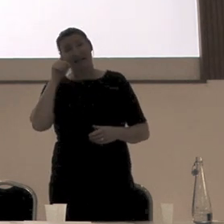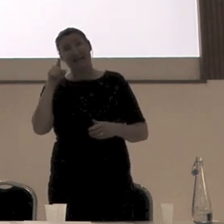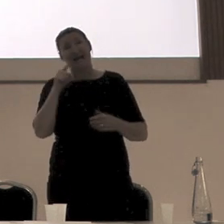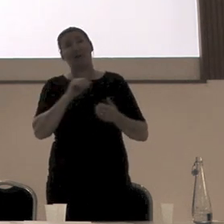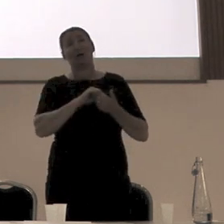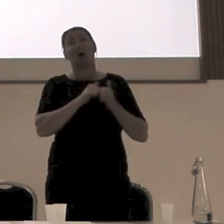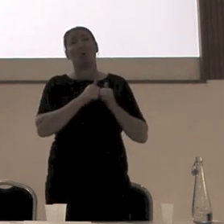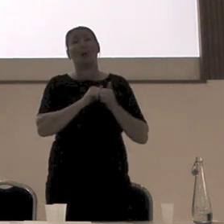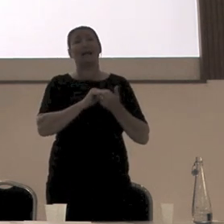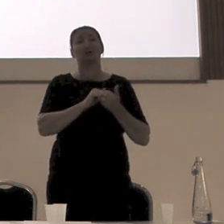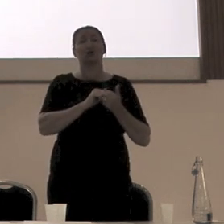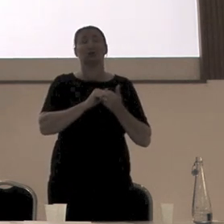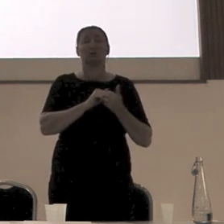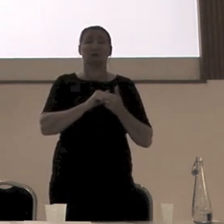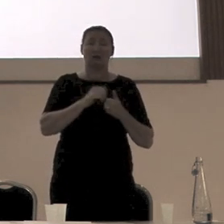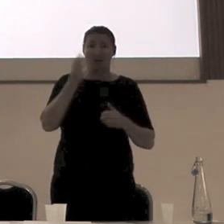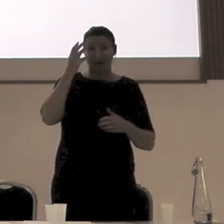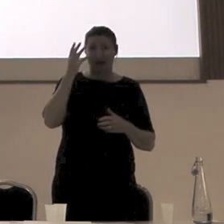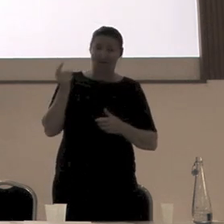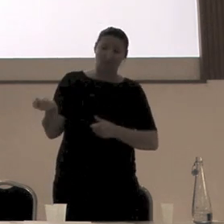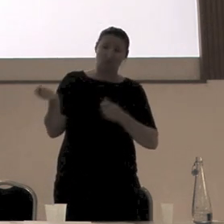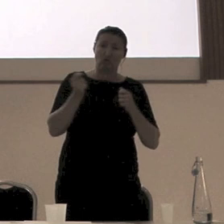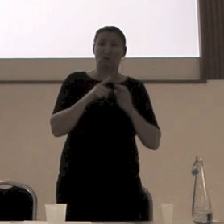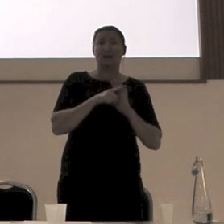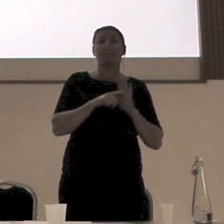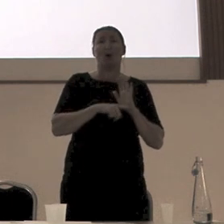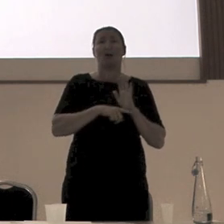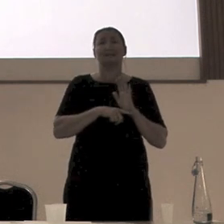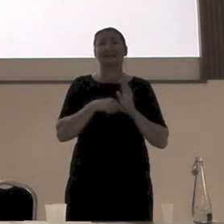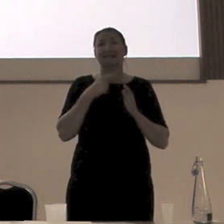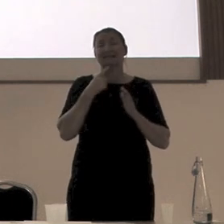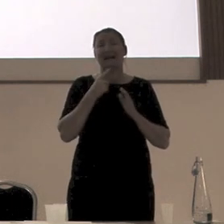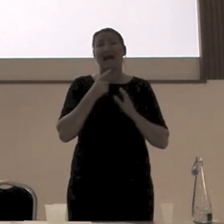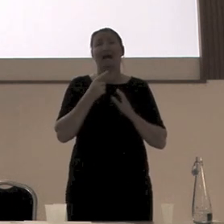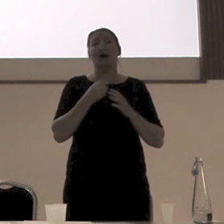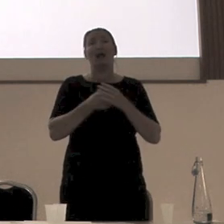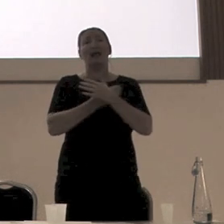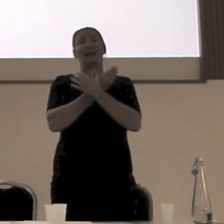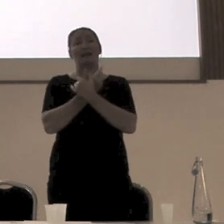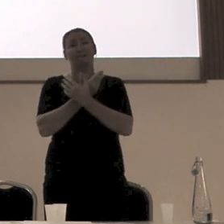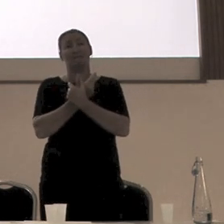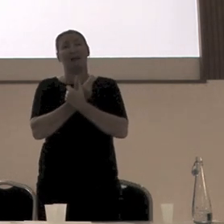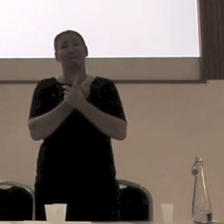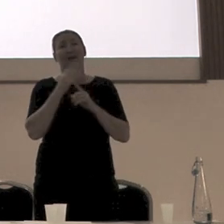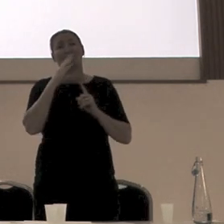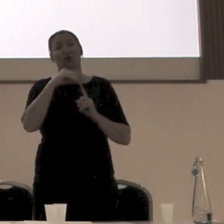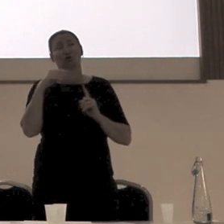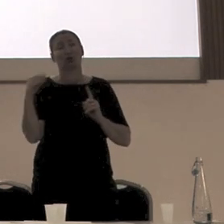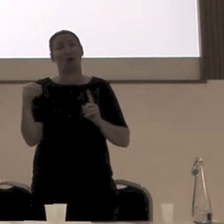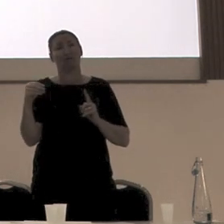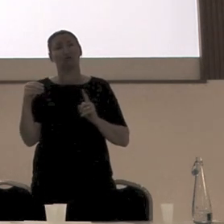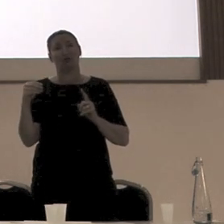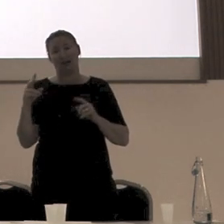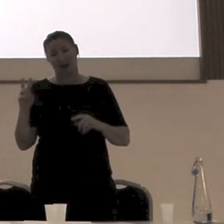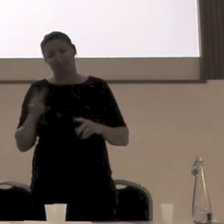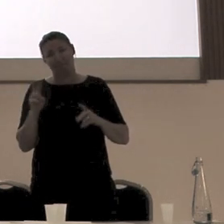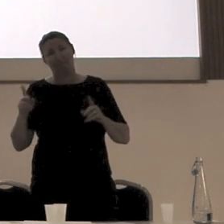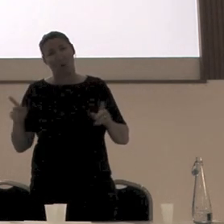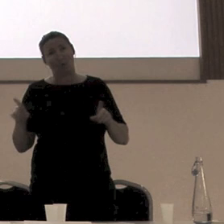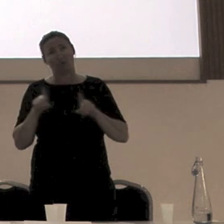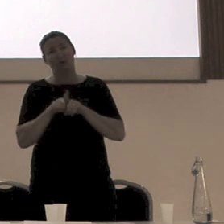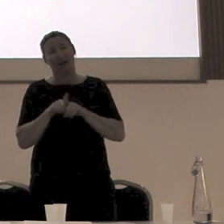coalition government, who actually brought in a policy that the whole of the Lib Dems and the Conservatives adopted, of there being a